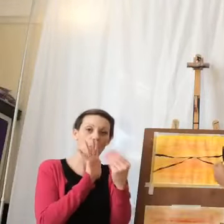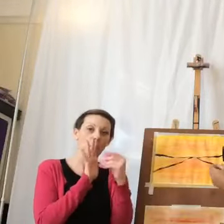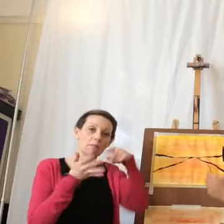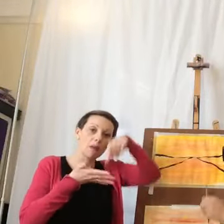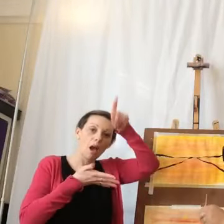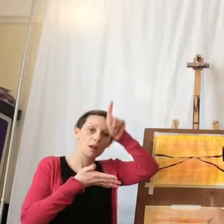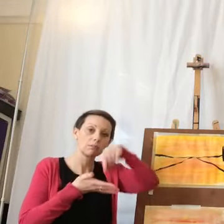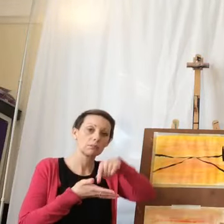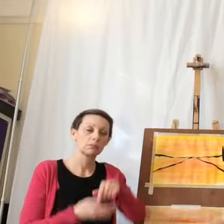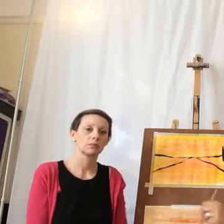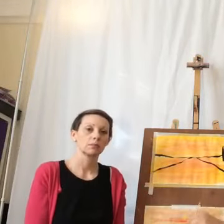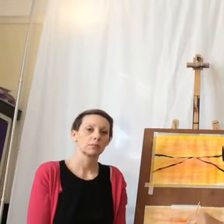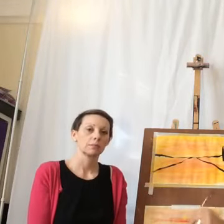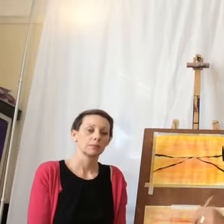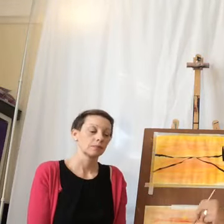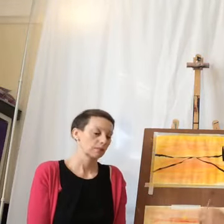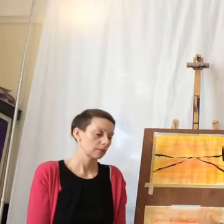out,